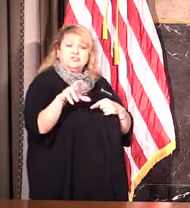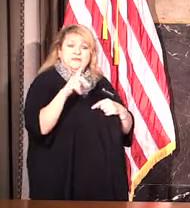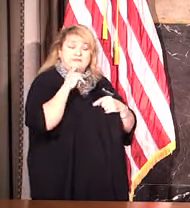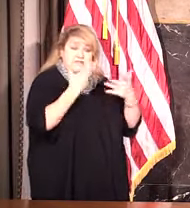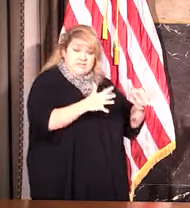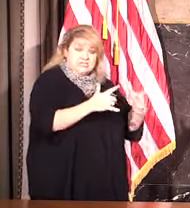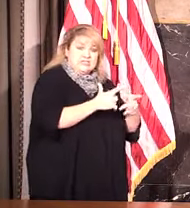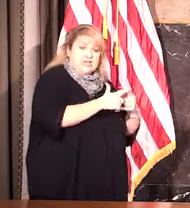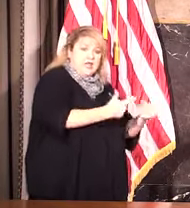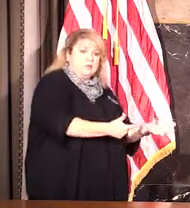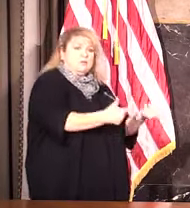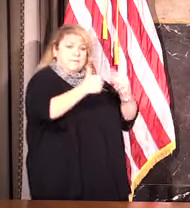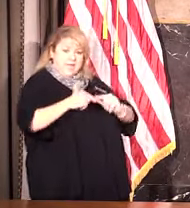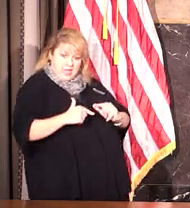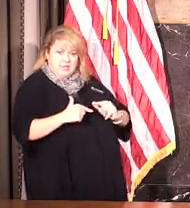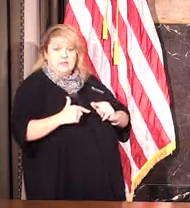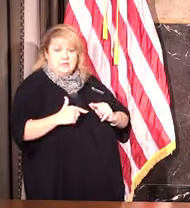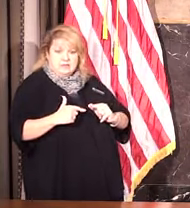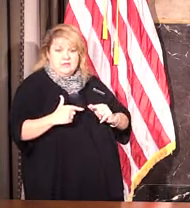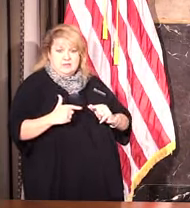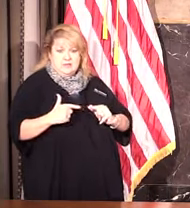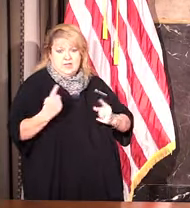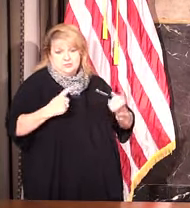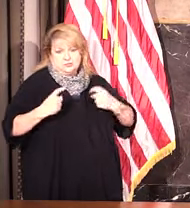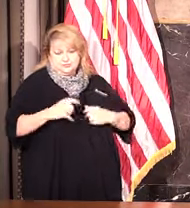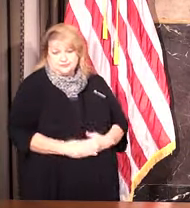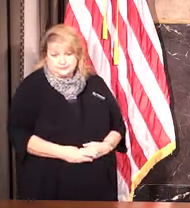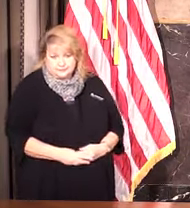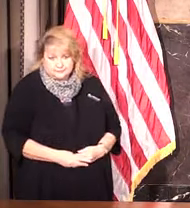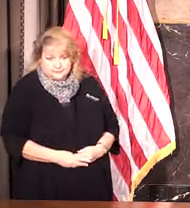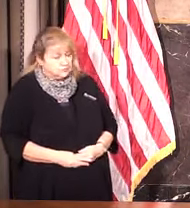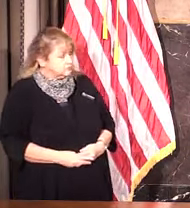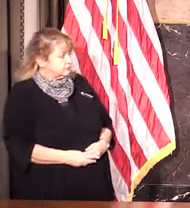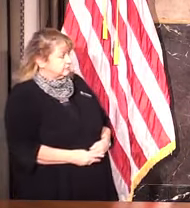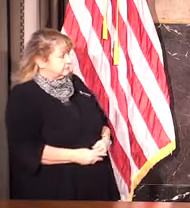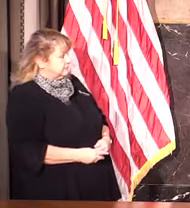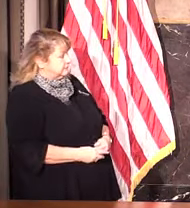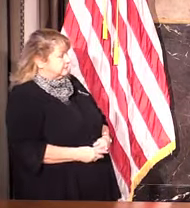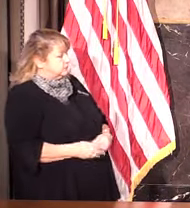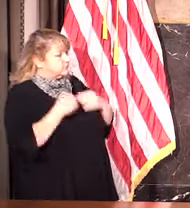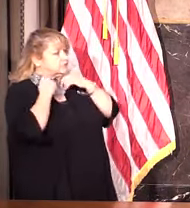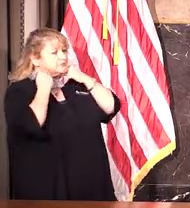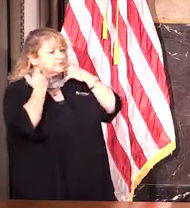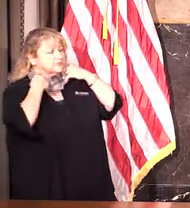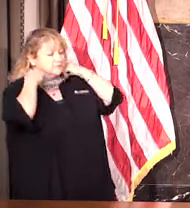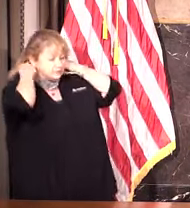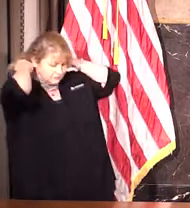finish my remarks, and I'll take your questions as well. Dr. Thomas?